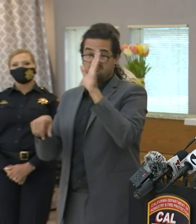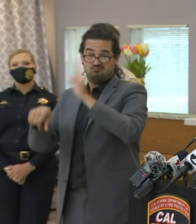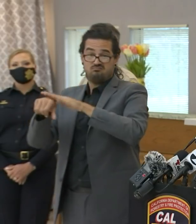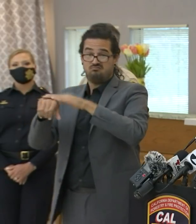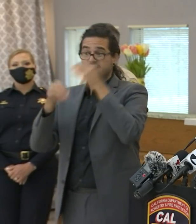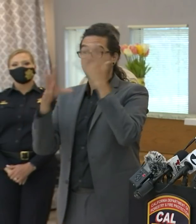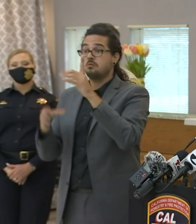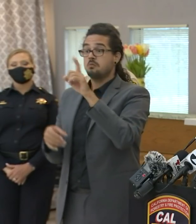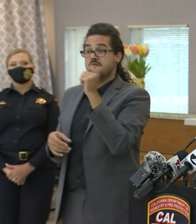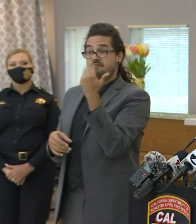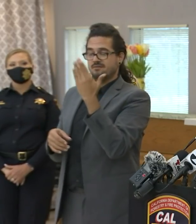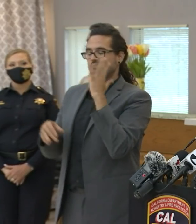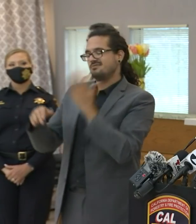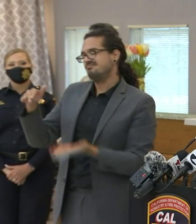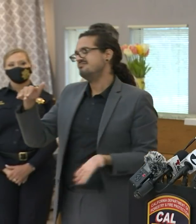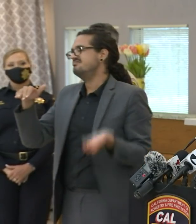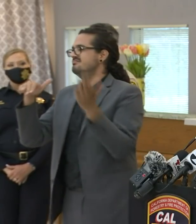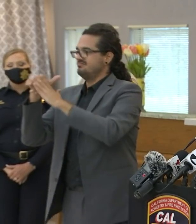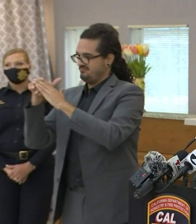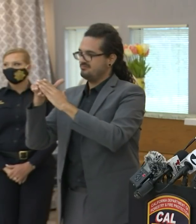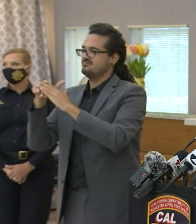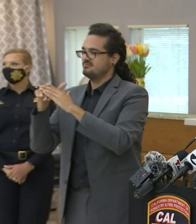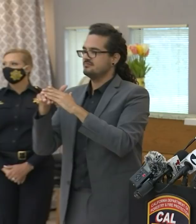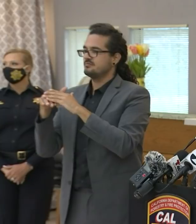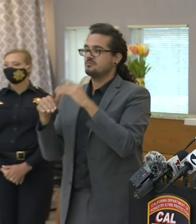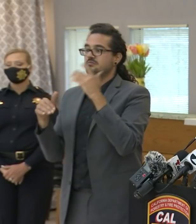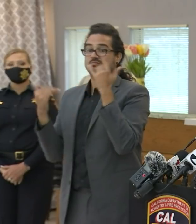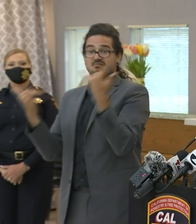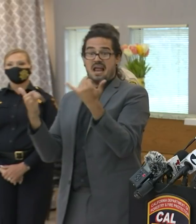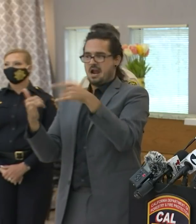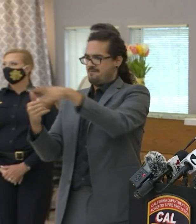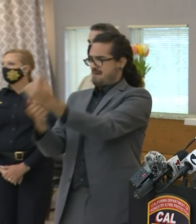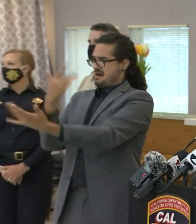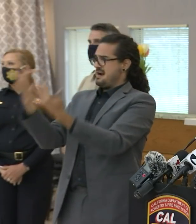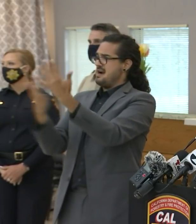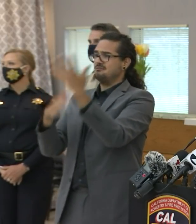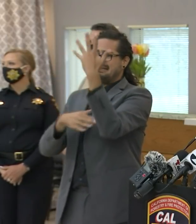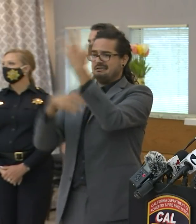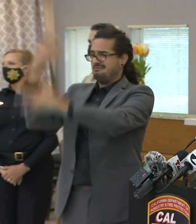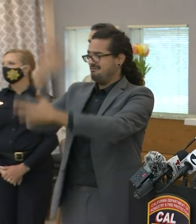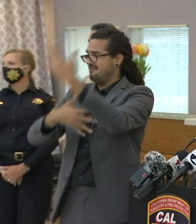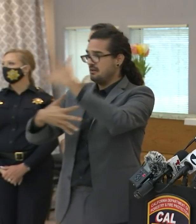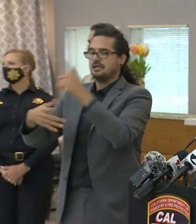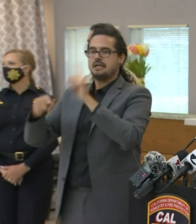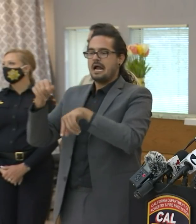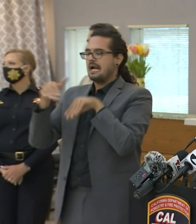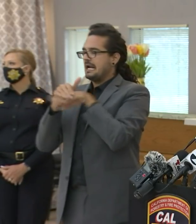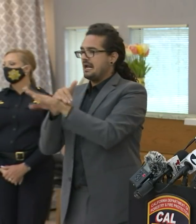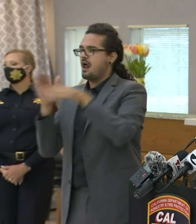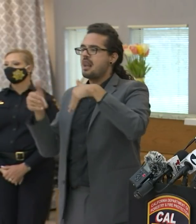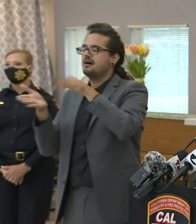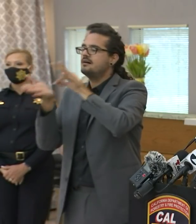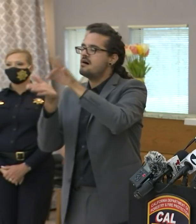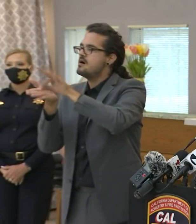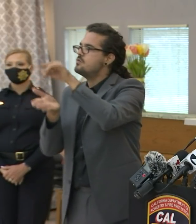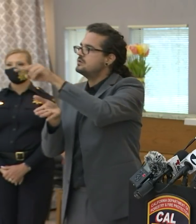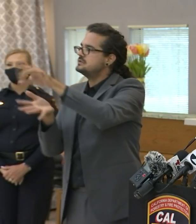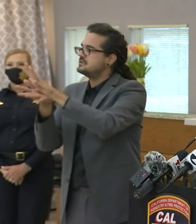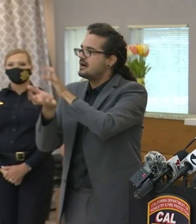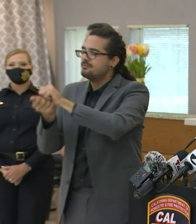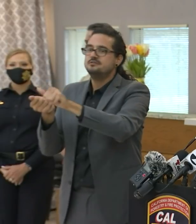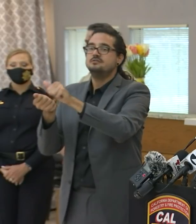into right now because power lines are down, trees are down, fire is still active in that area. But they go out on shift every day, and that number will